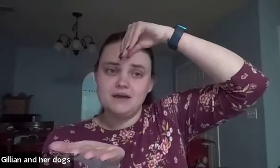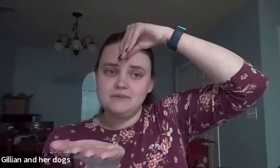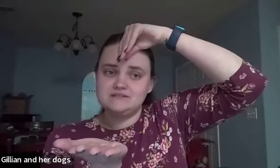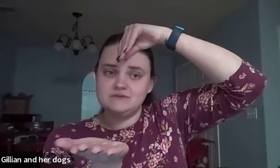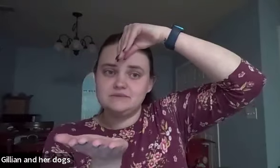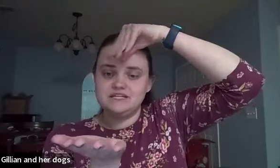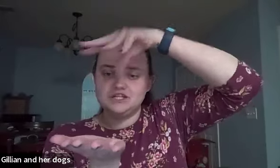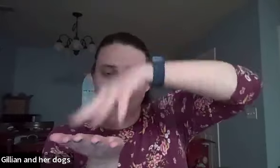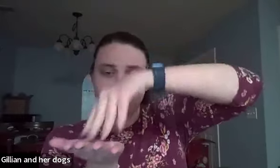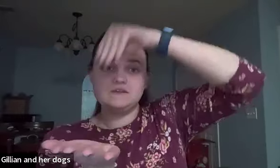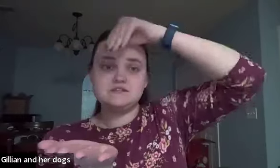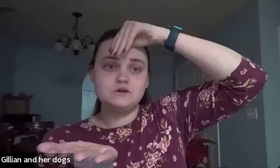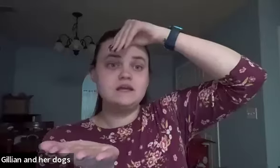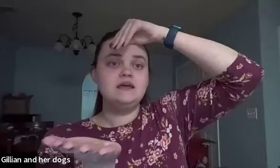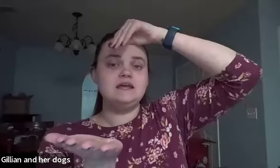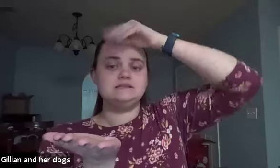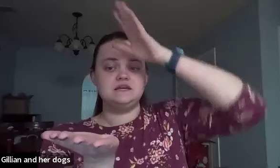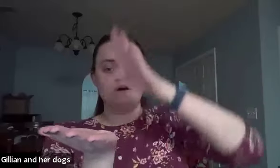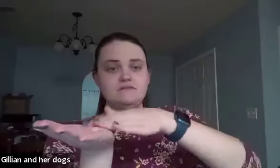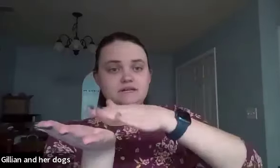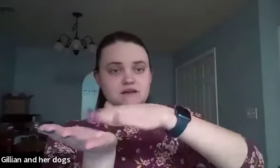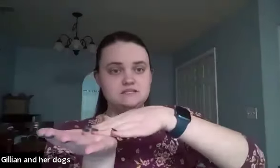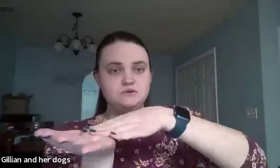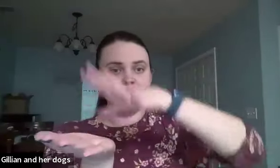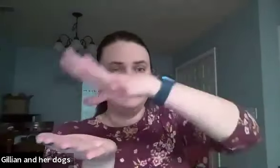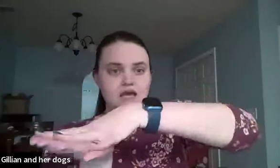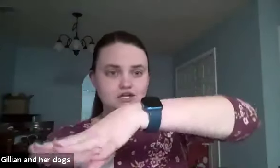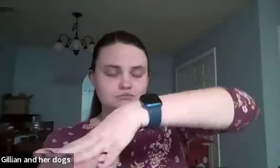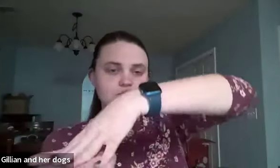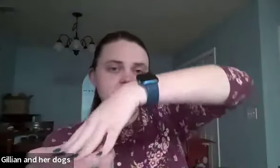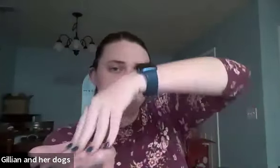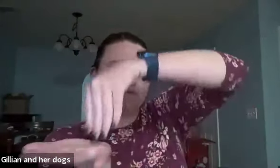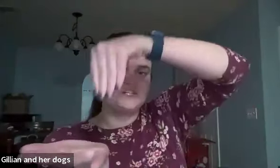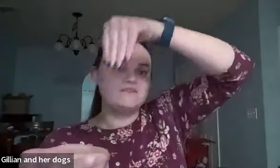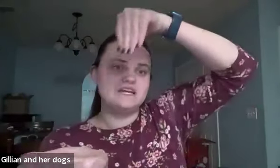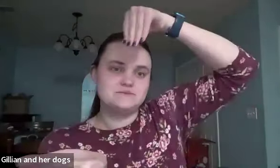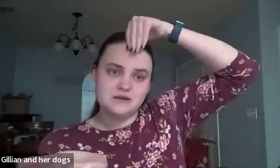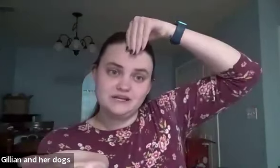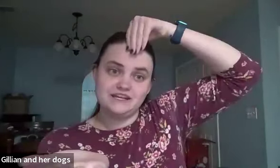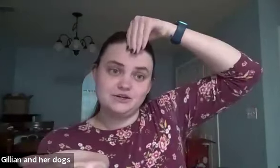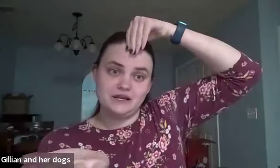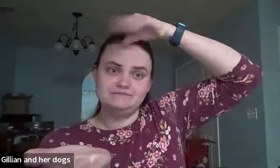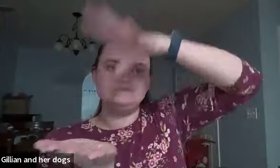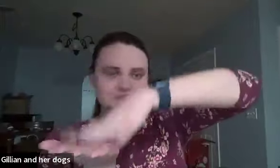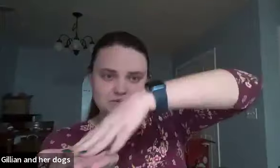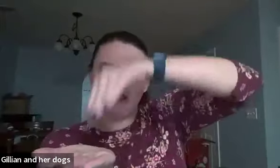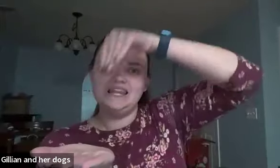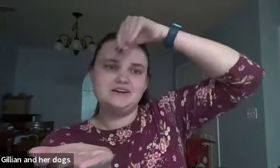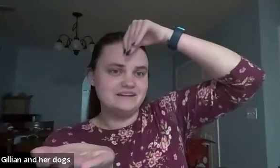My best recommendation on remembering this one is think about having a textbook and you're pulling the information out of the textbook and putting it in your brain. You are learning